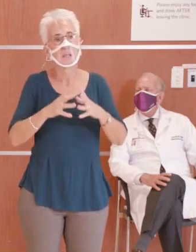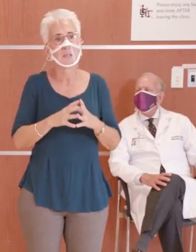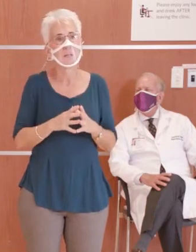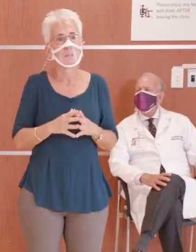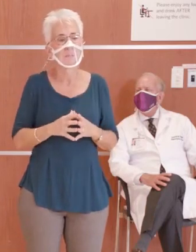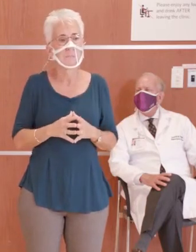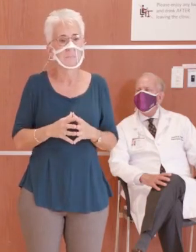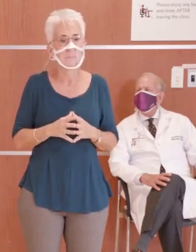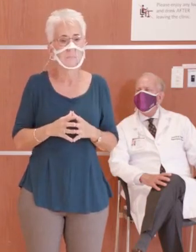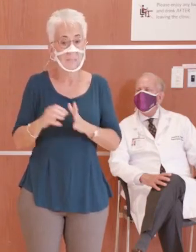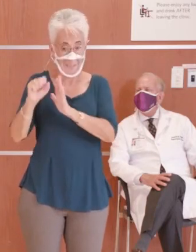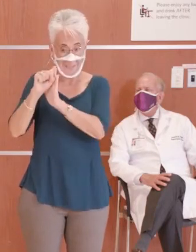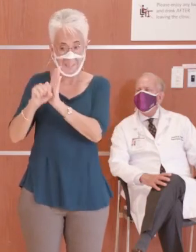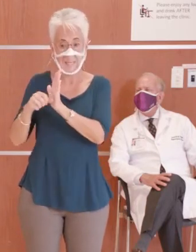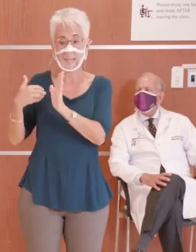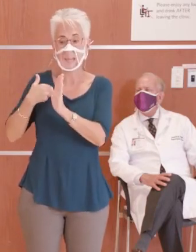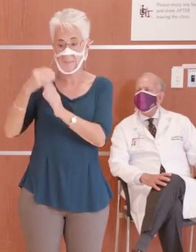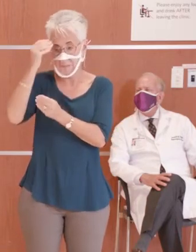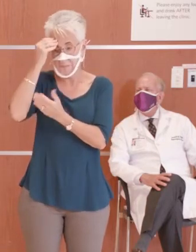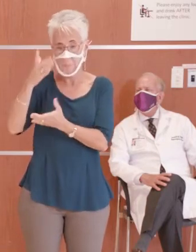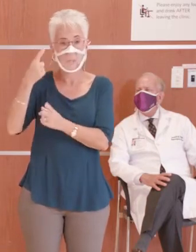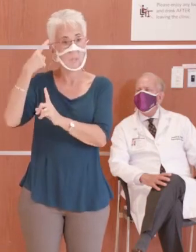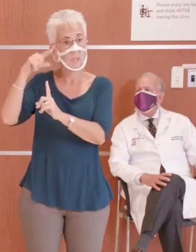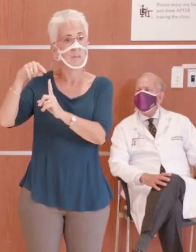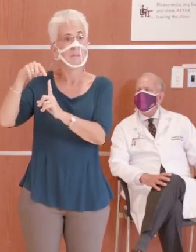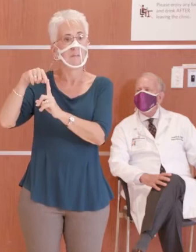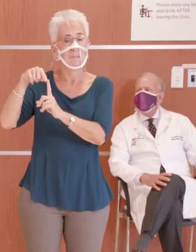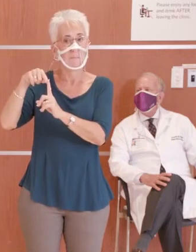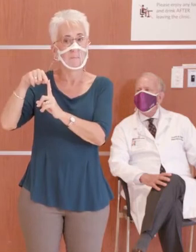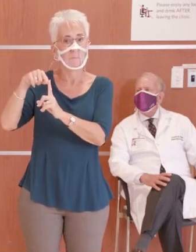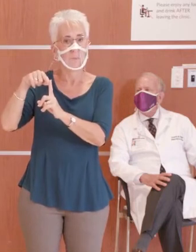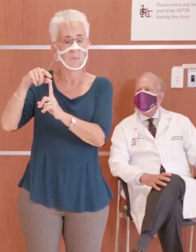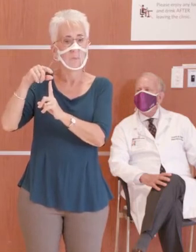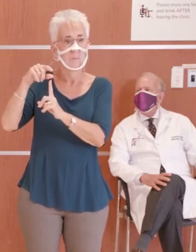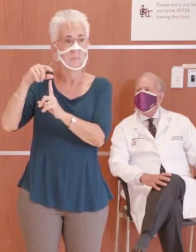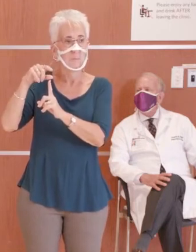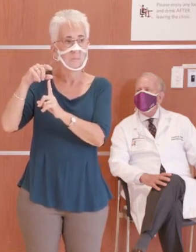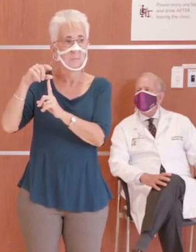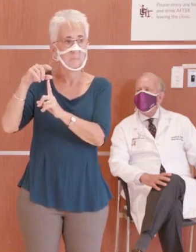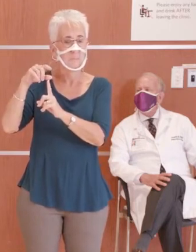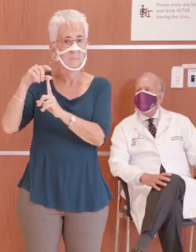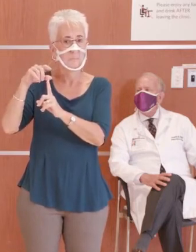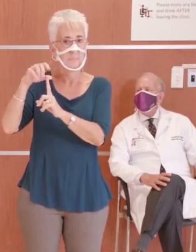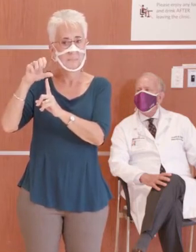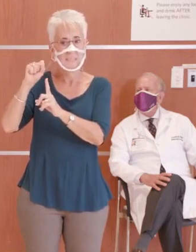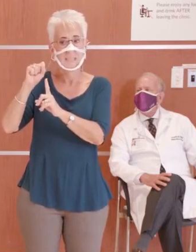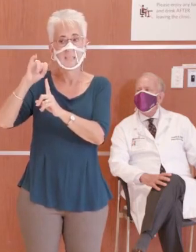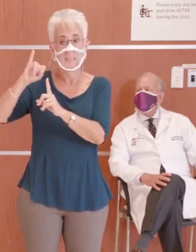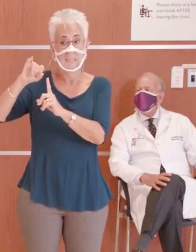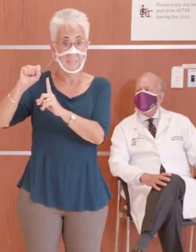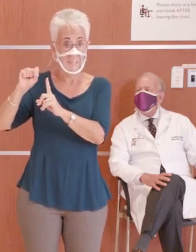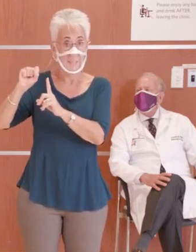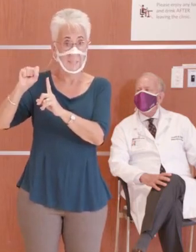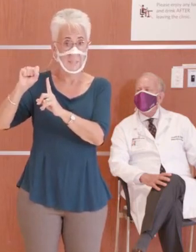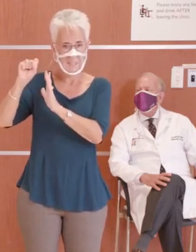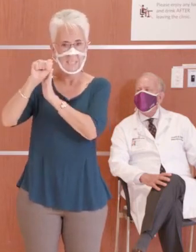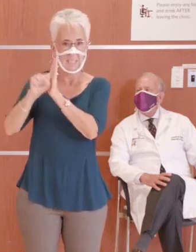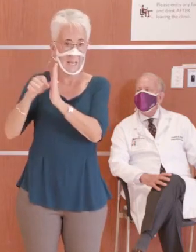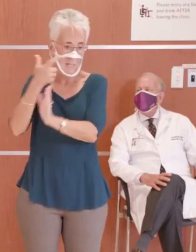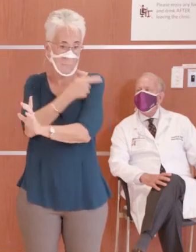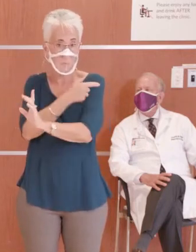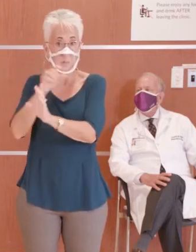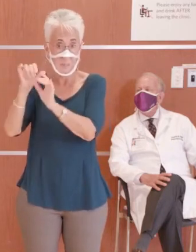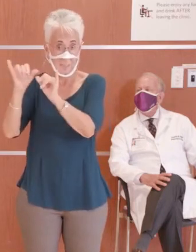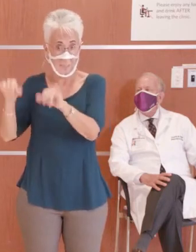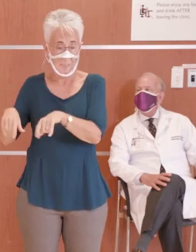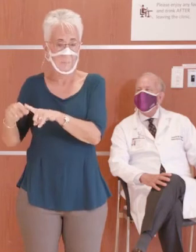the state has the data for from CIS, the state immunization information system,